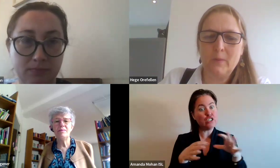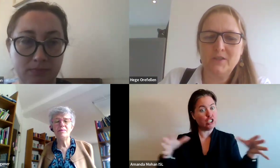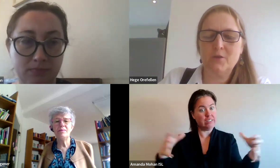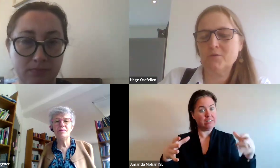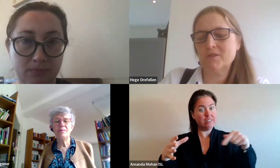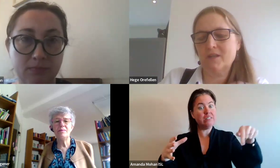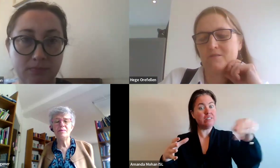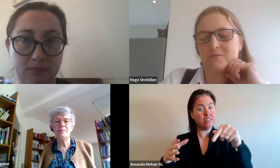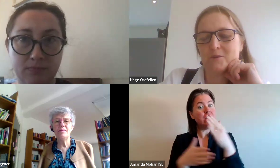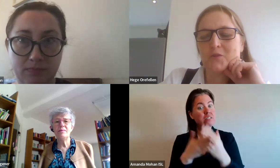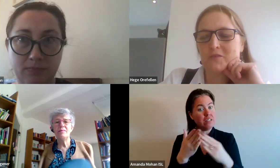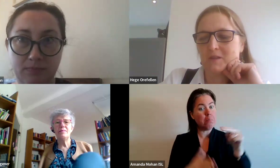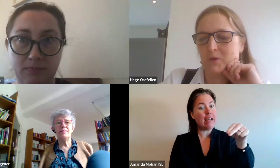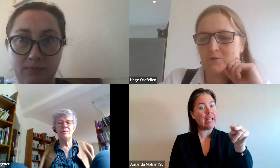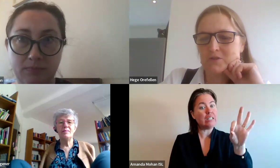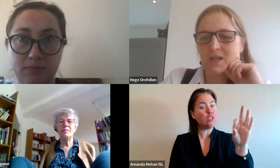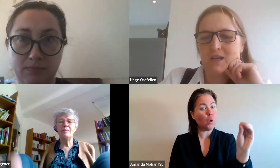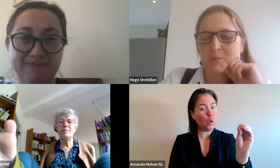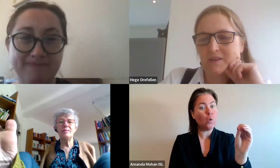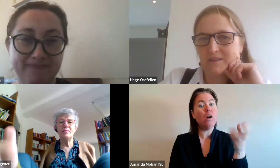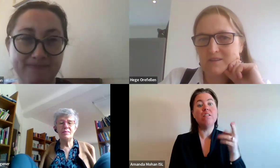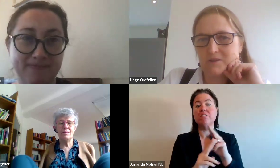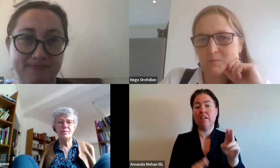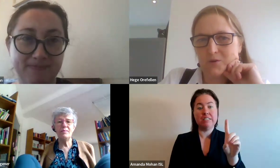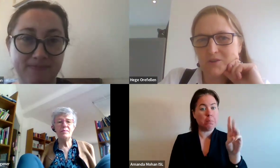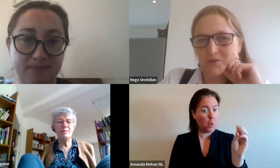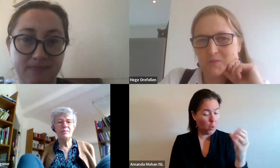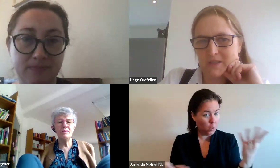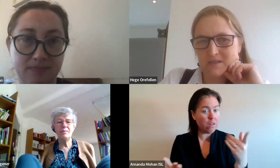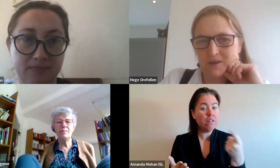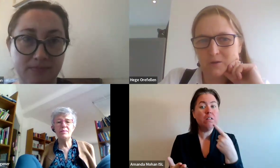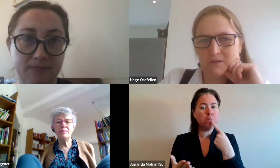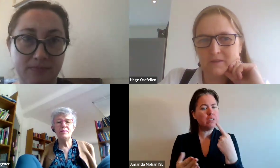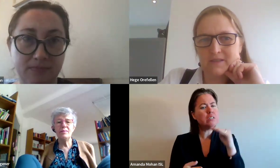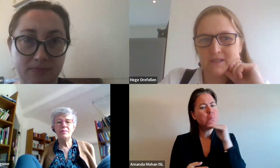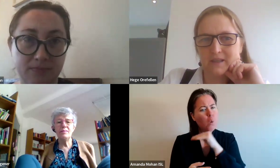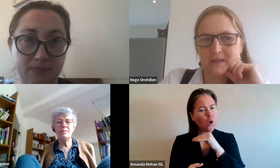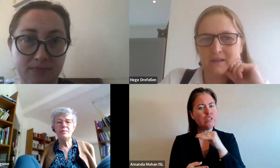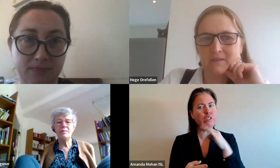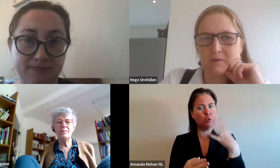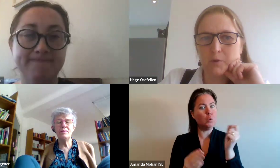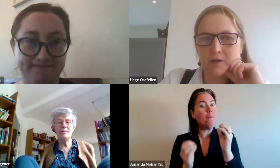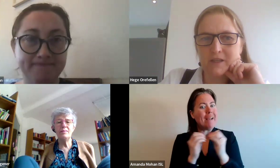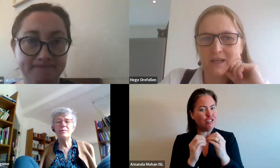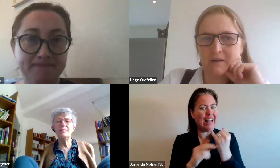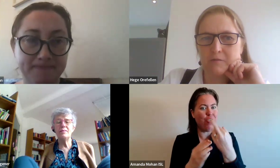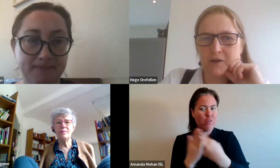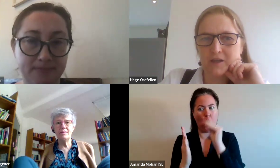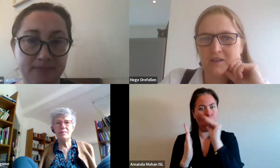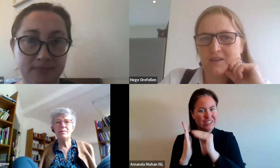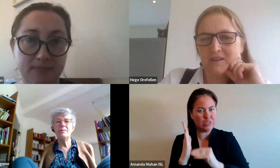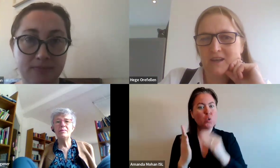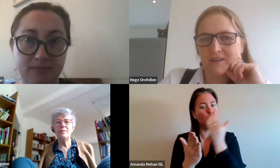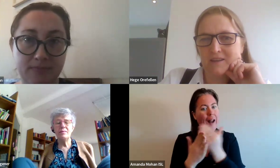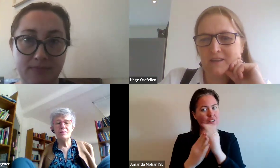also some NGOs that were not DPOs. But I think it's very important to specify all of this in the report and